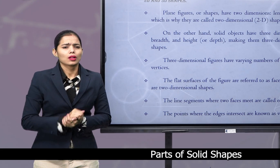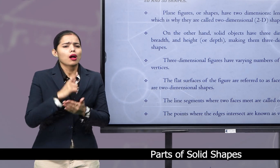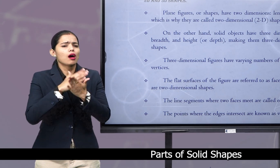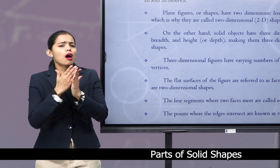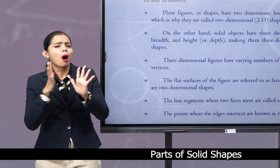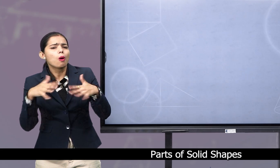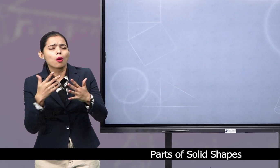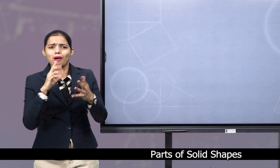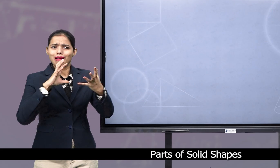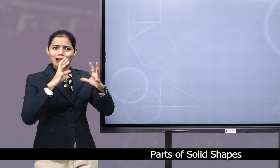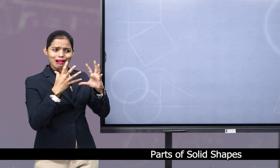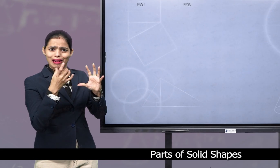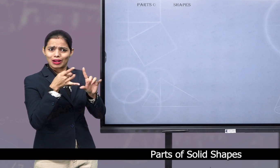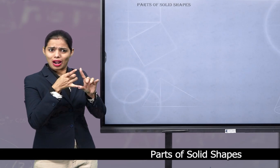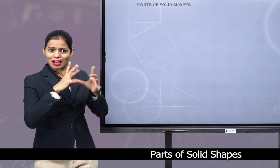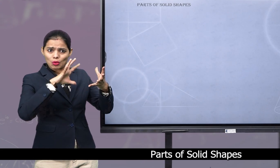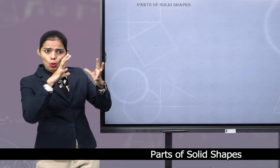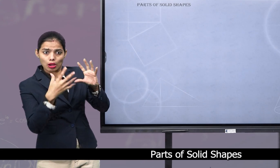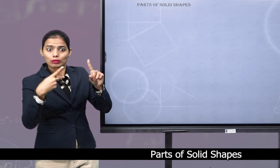Parts of solid shapes.